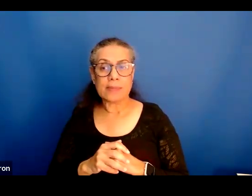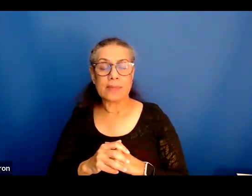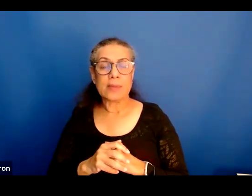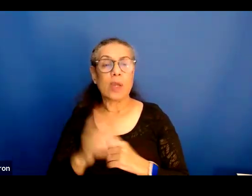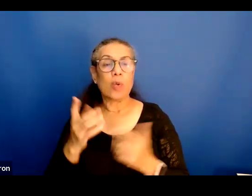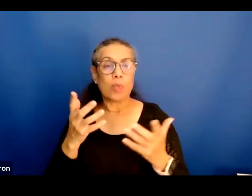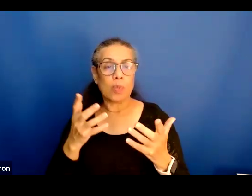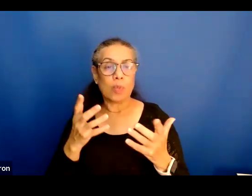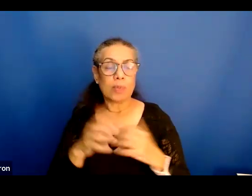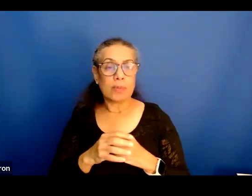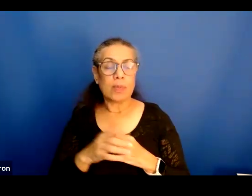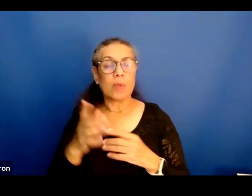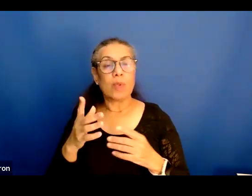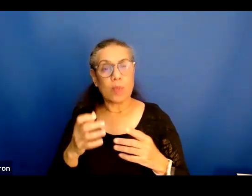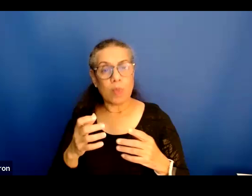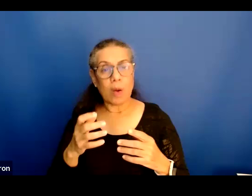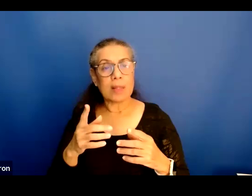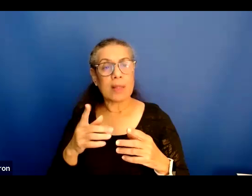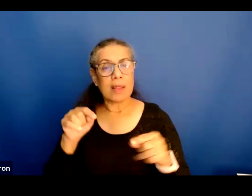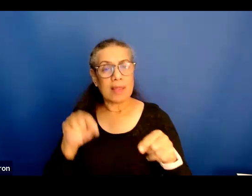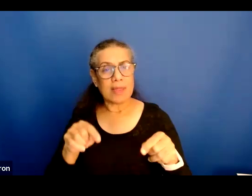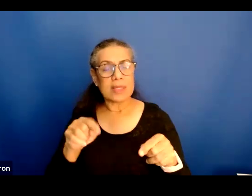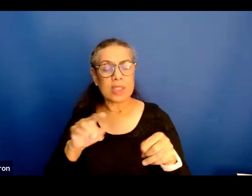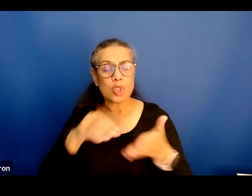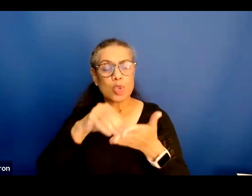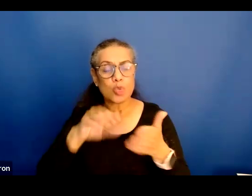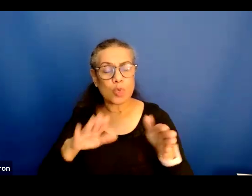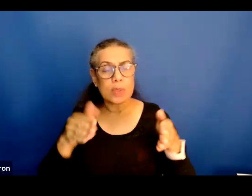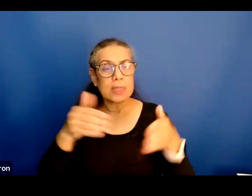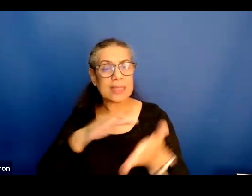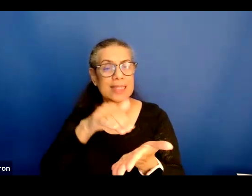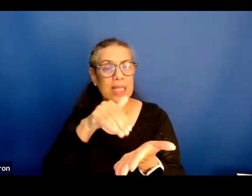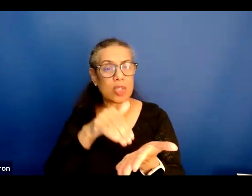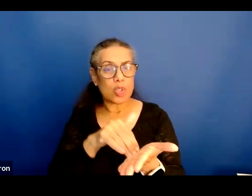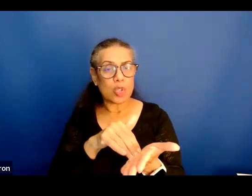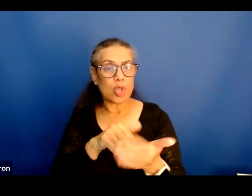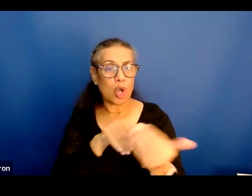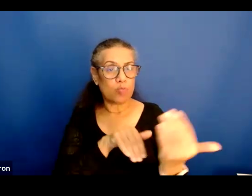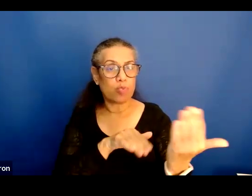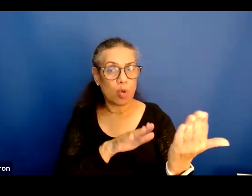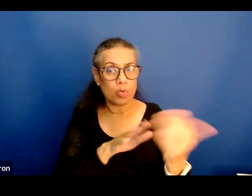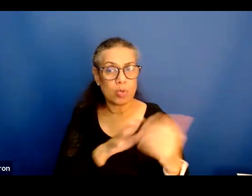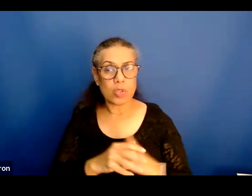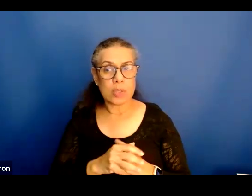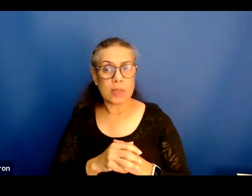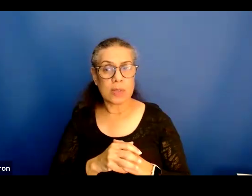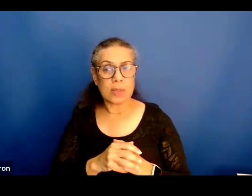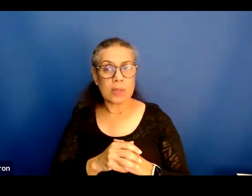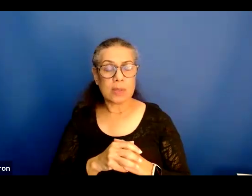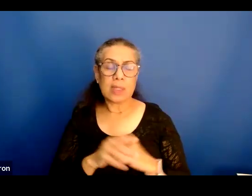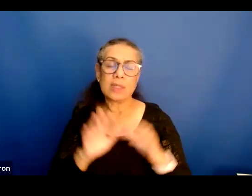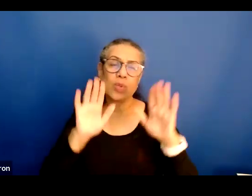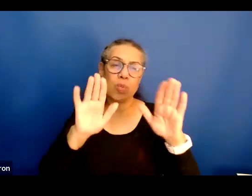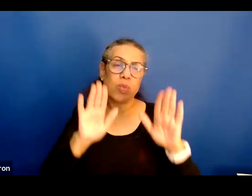countless others who rely on Cash's unique student-centered approach with small classes, and incredible